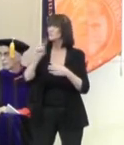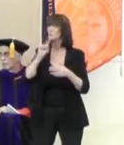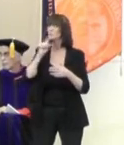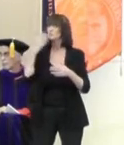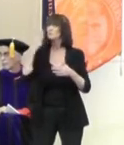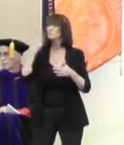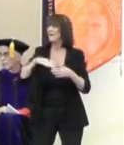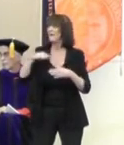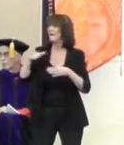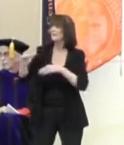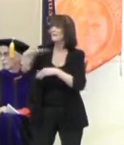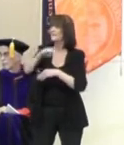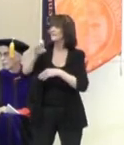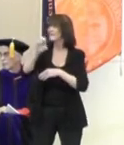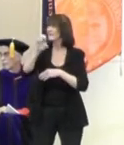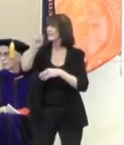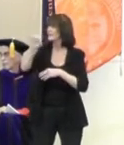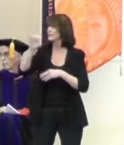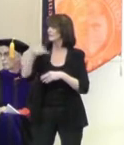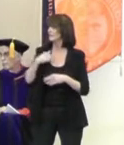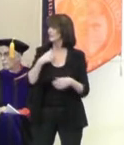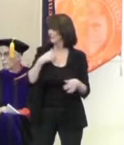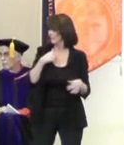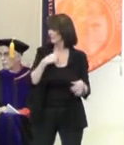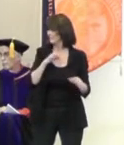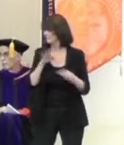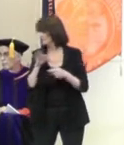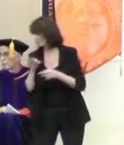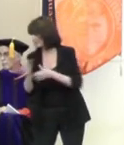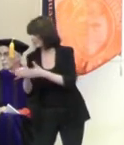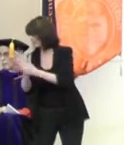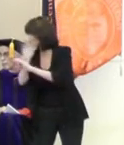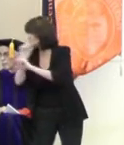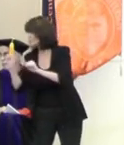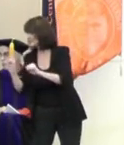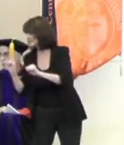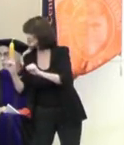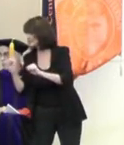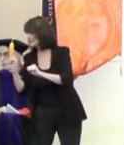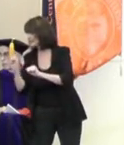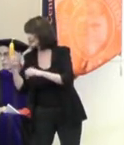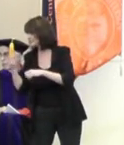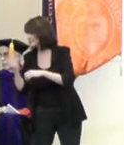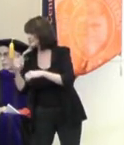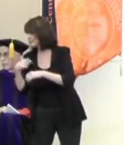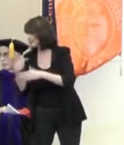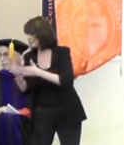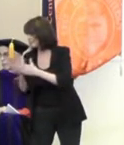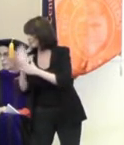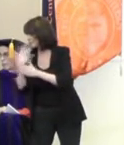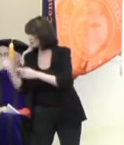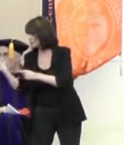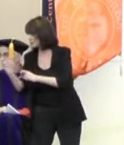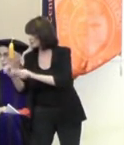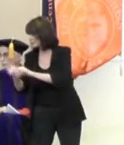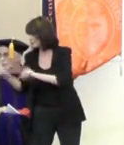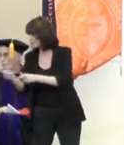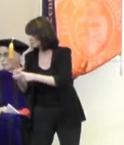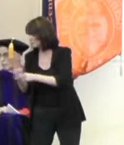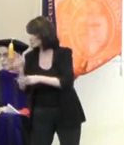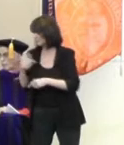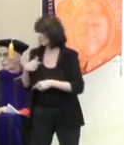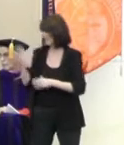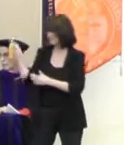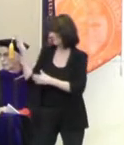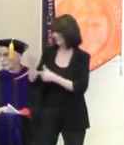over Eden. And I leaned over to the superintendent, I said, are you going to give the diplomas first, or am I speaking first? Said,